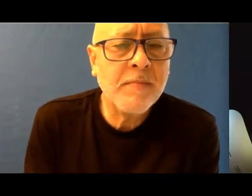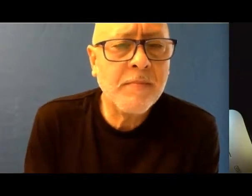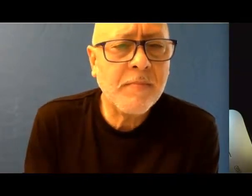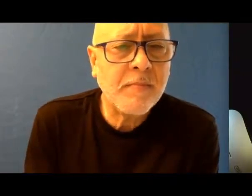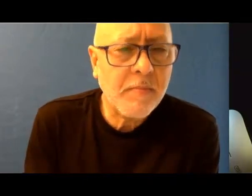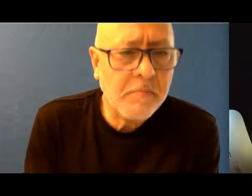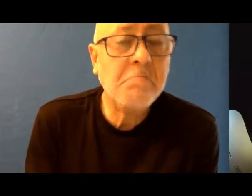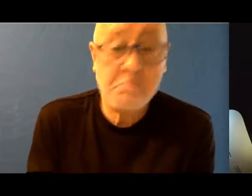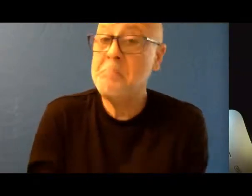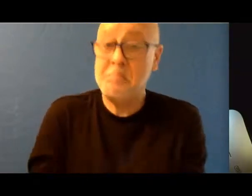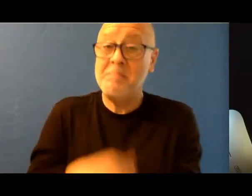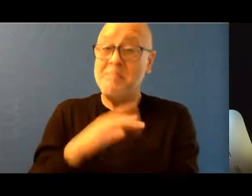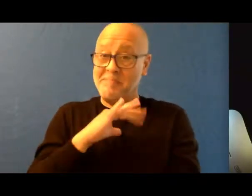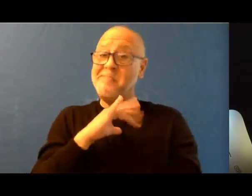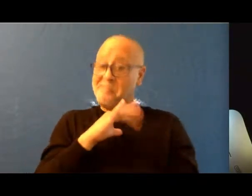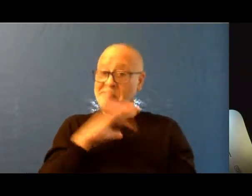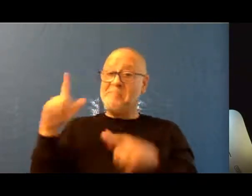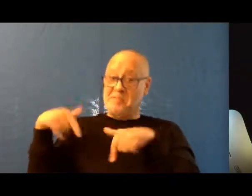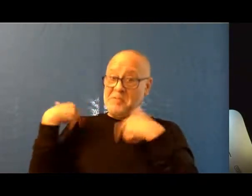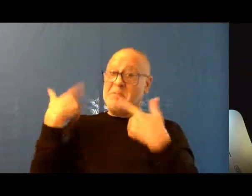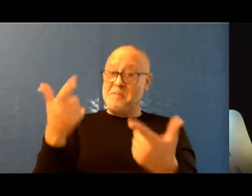So far, so good.